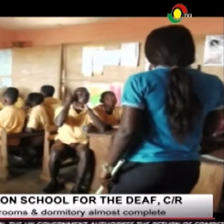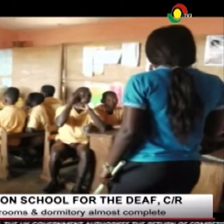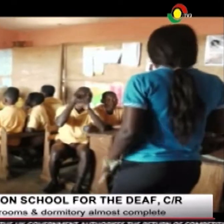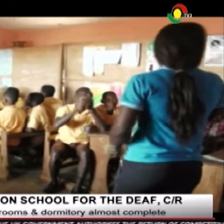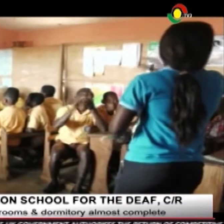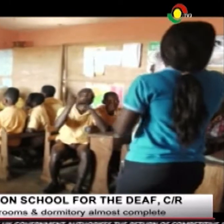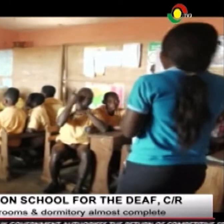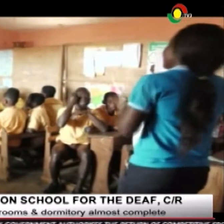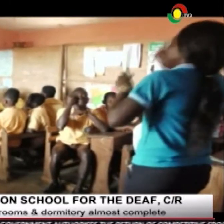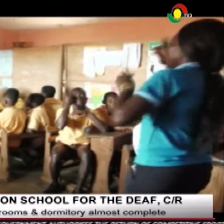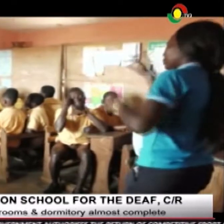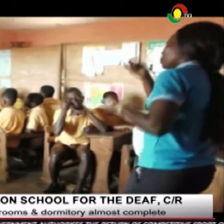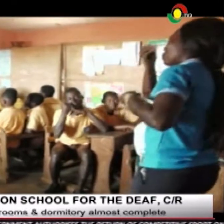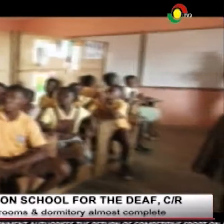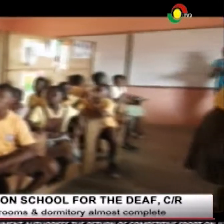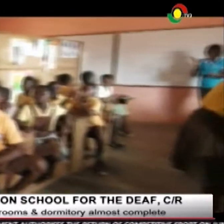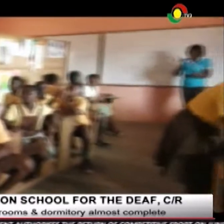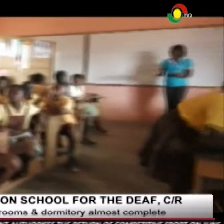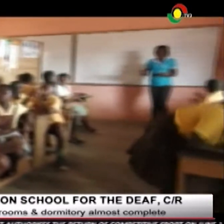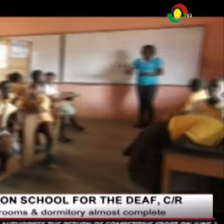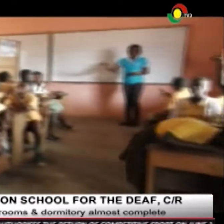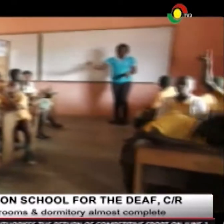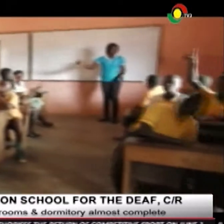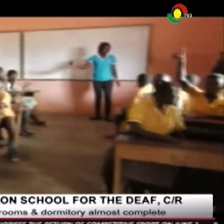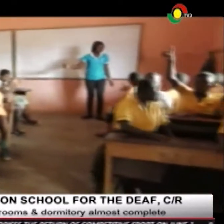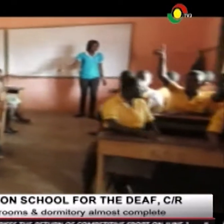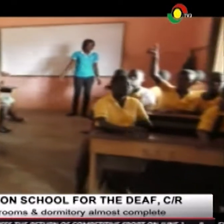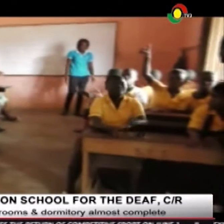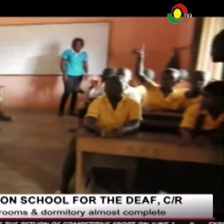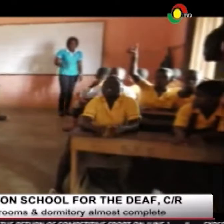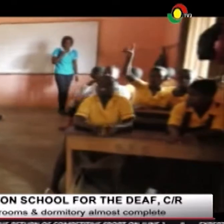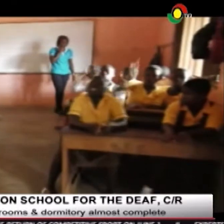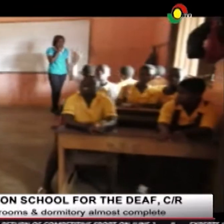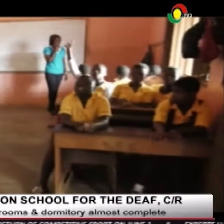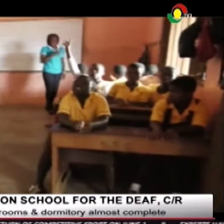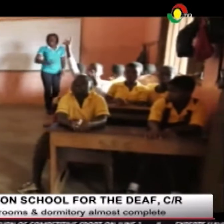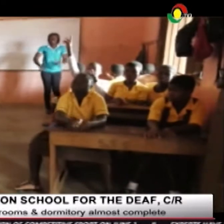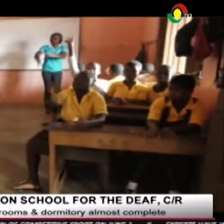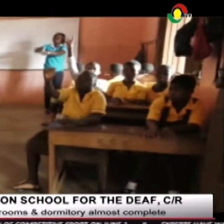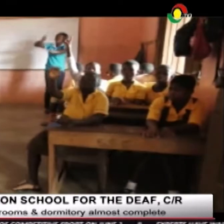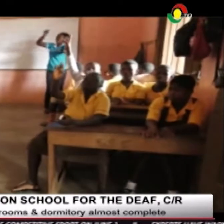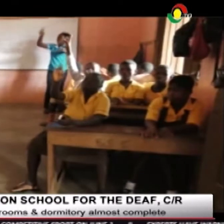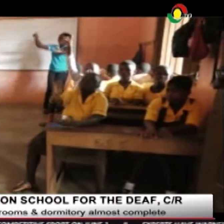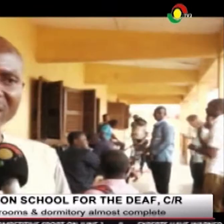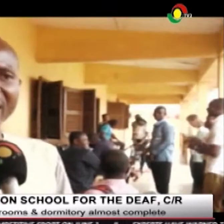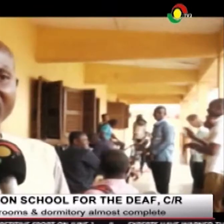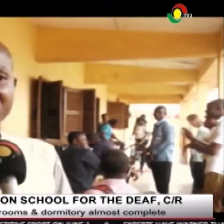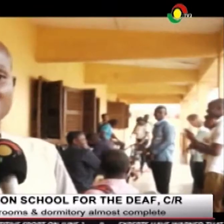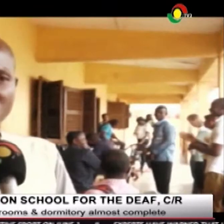on their way going home they may miss the point that they are supposed to align and in some instances cars knock